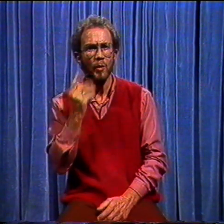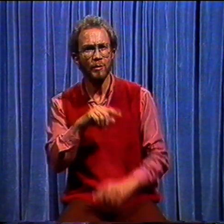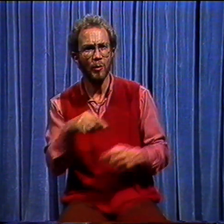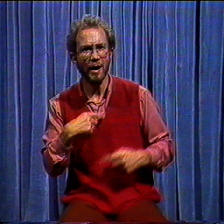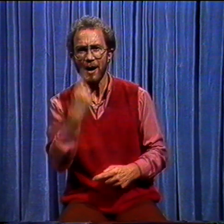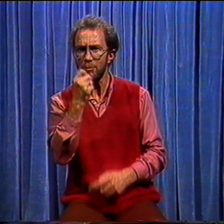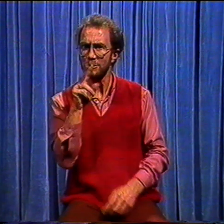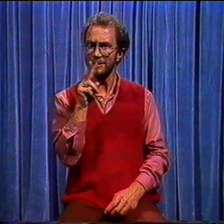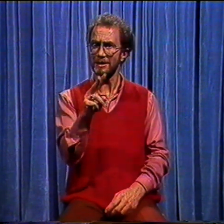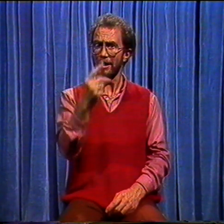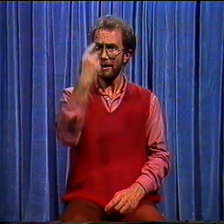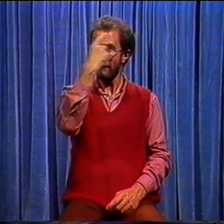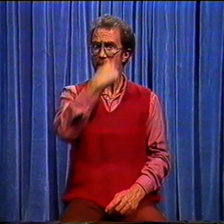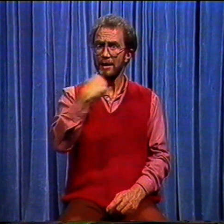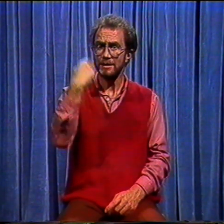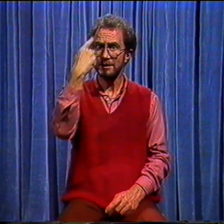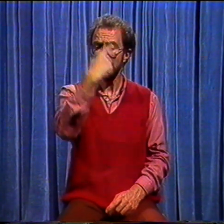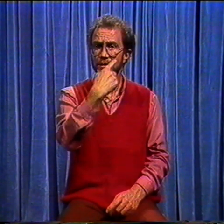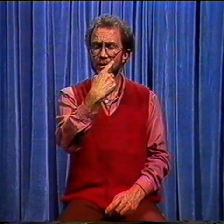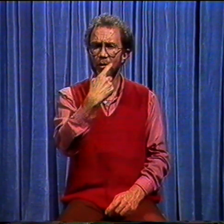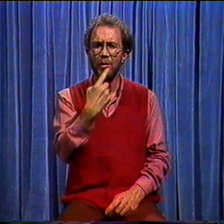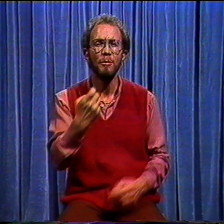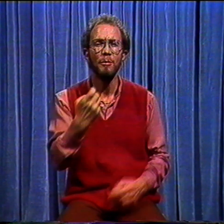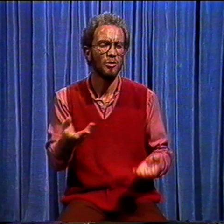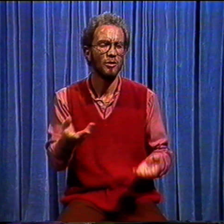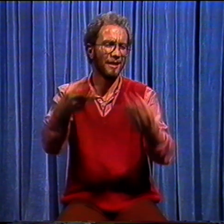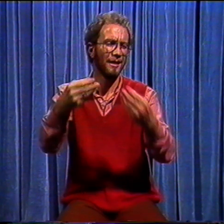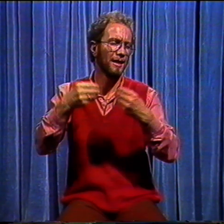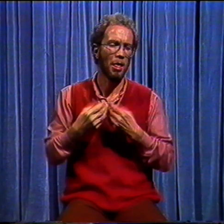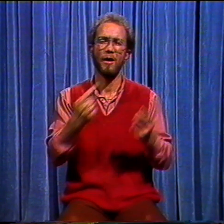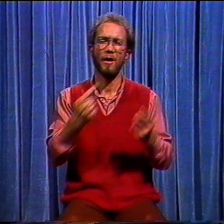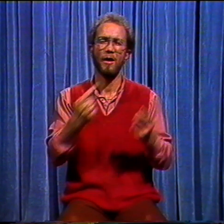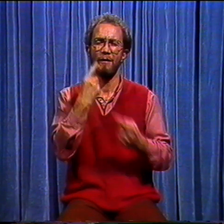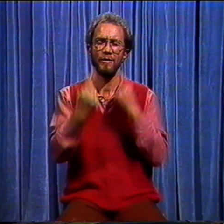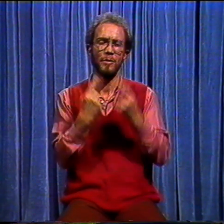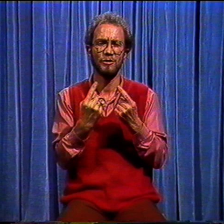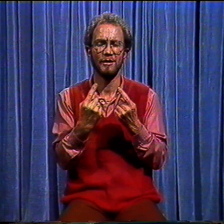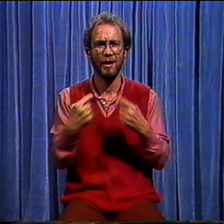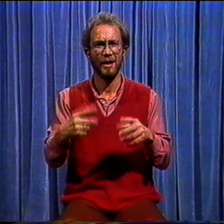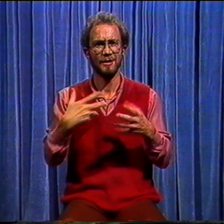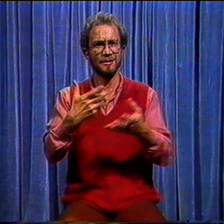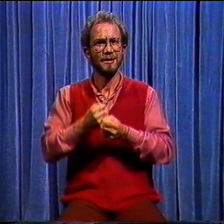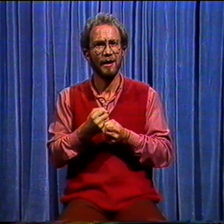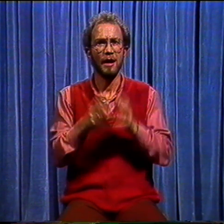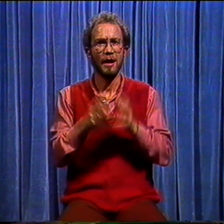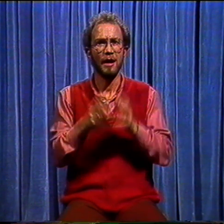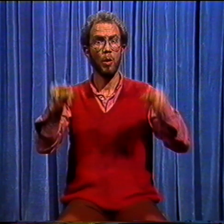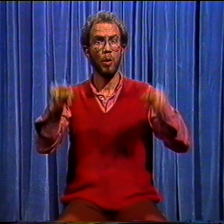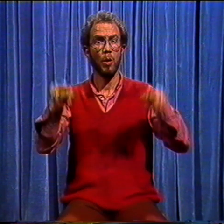When we're able to see the face, we're able to get a lot more information. Let's take the sign, look